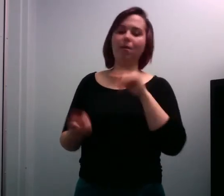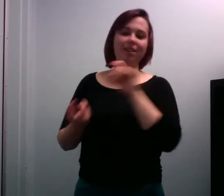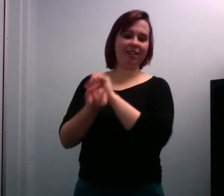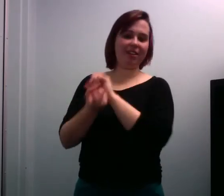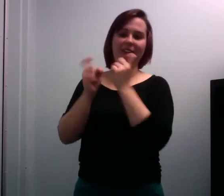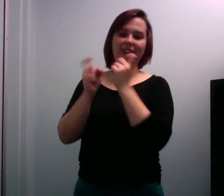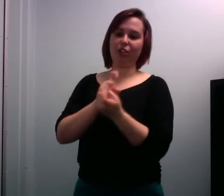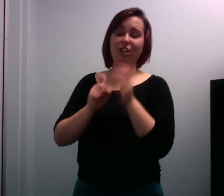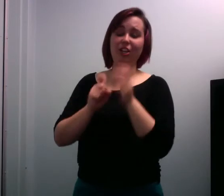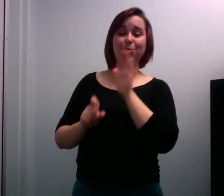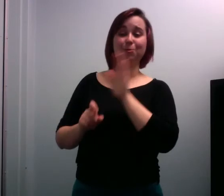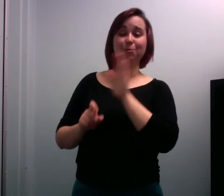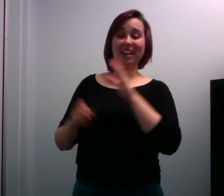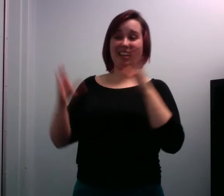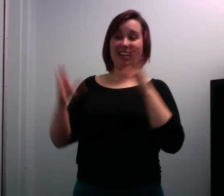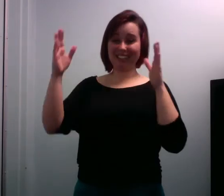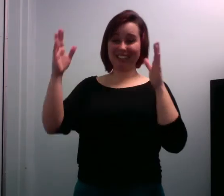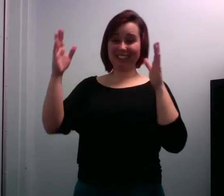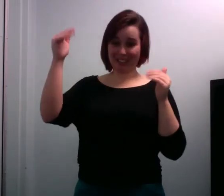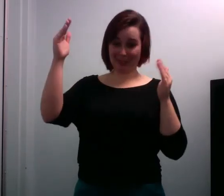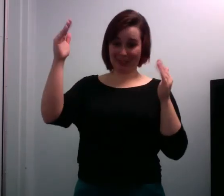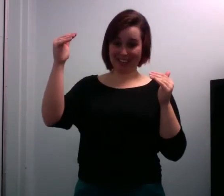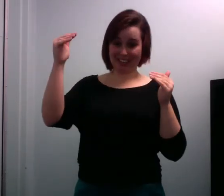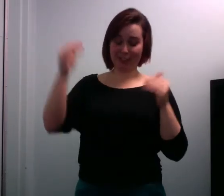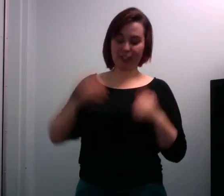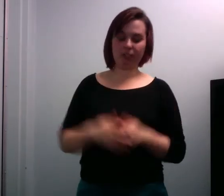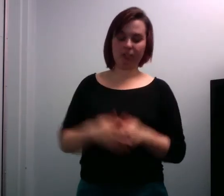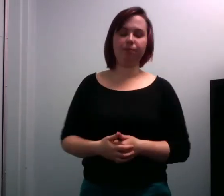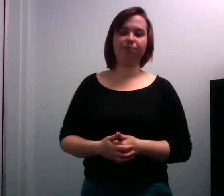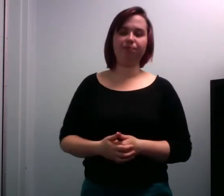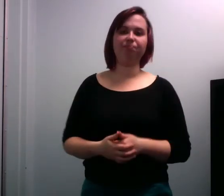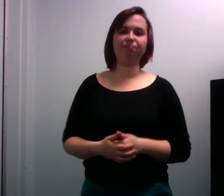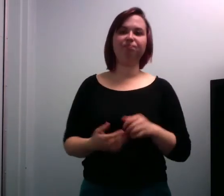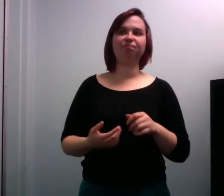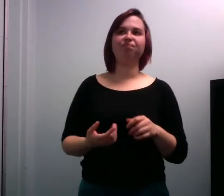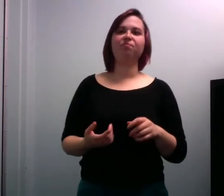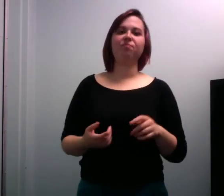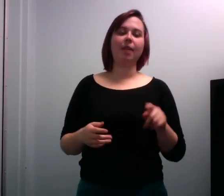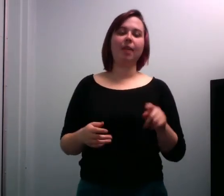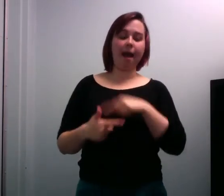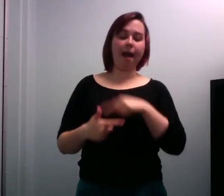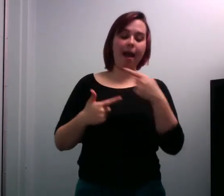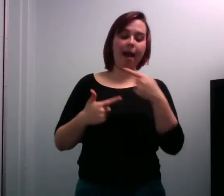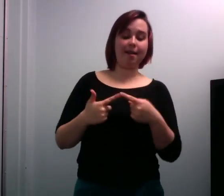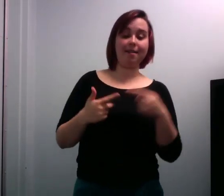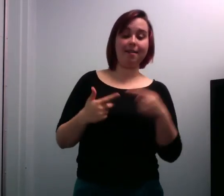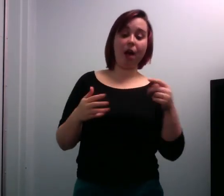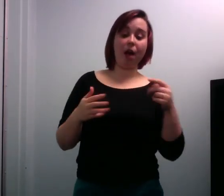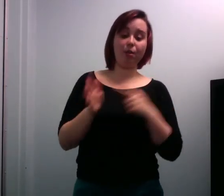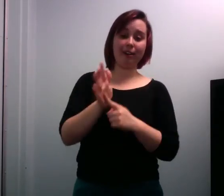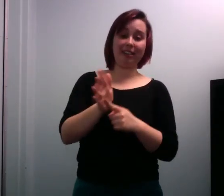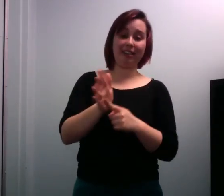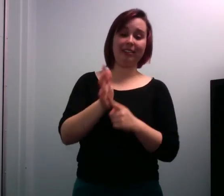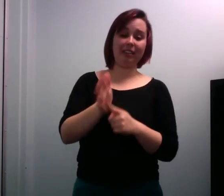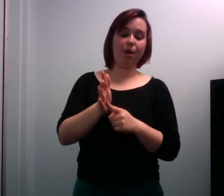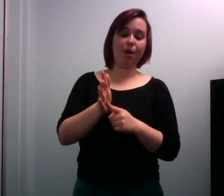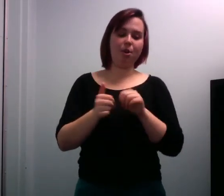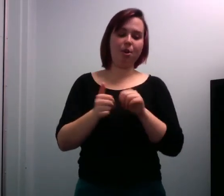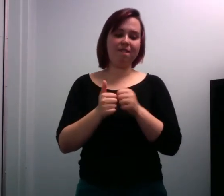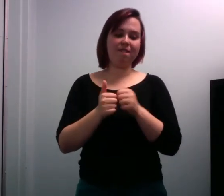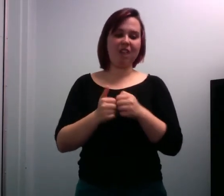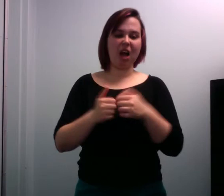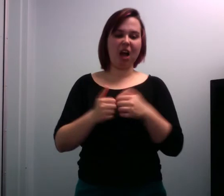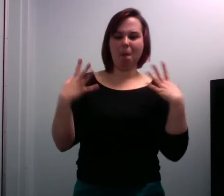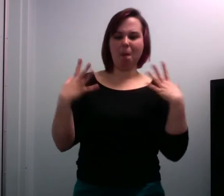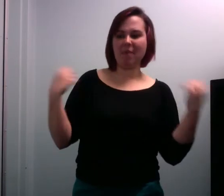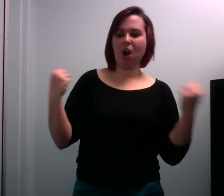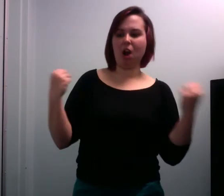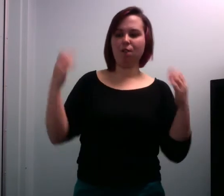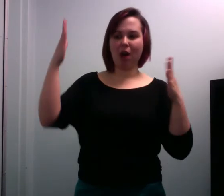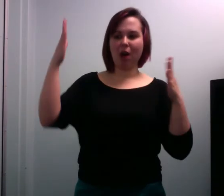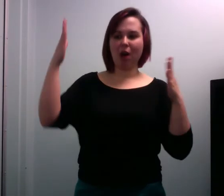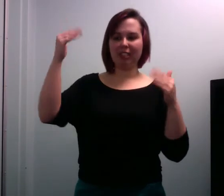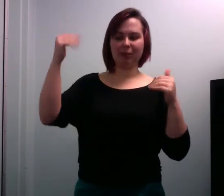Another example of how powerful expectations are in determining events was shown in a research project conducted in